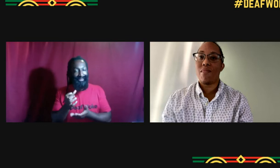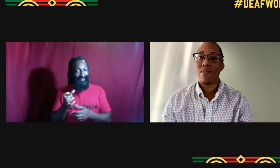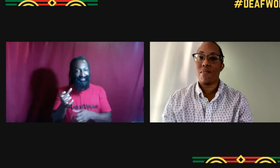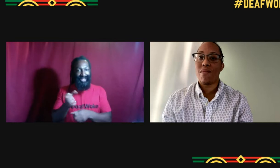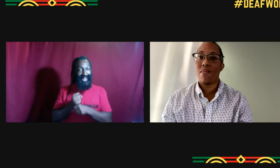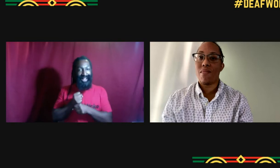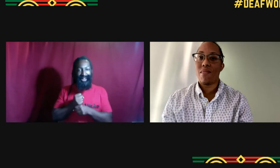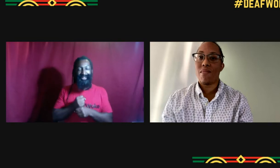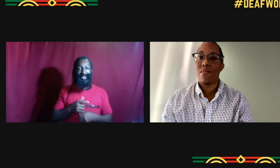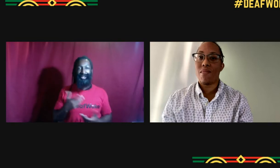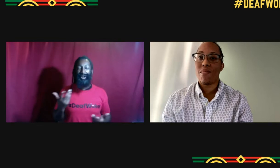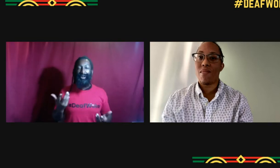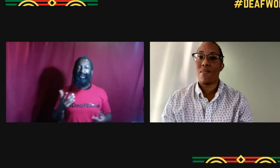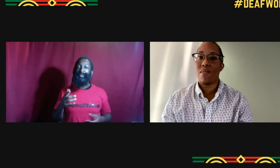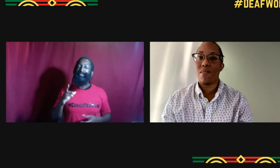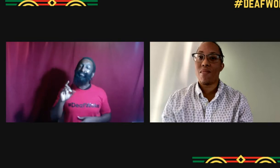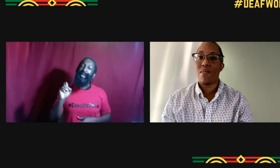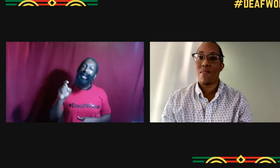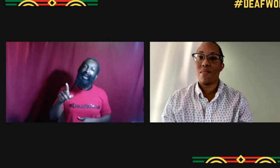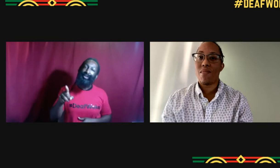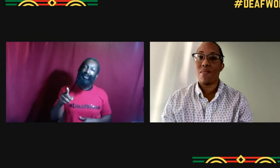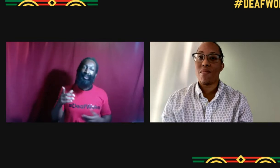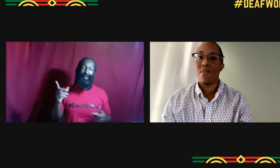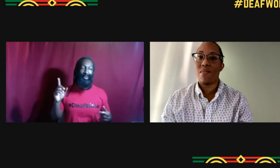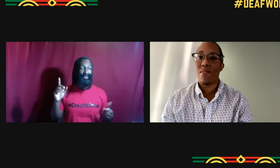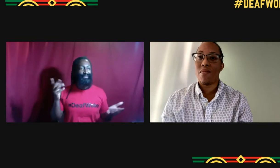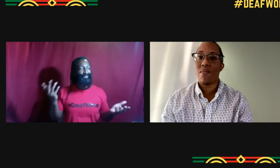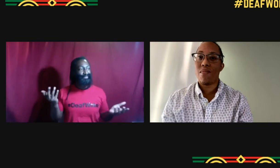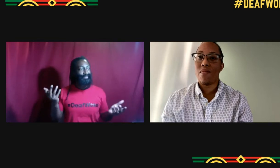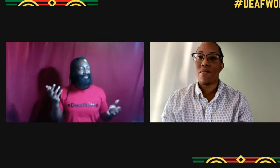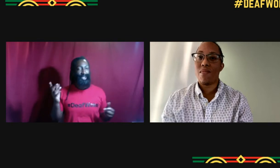it? You know, getting that support.